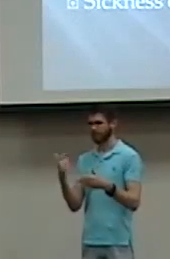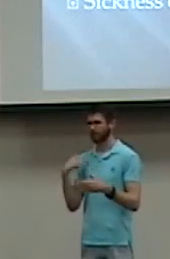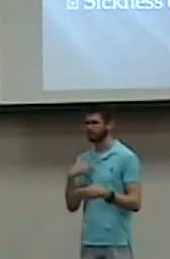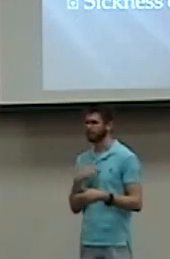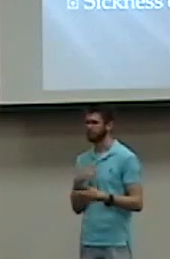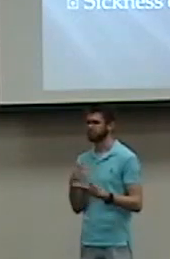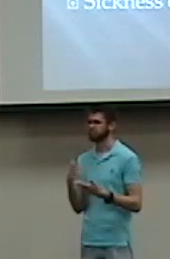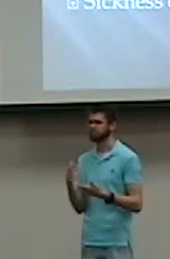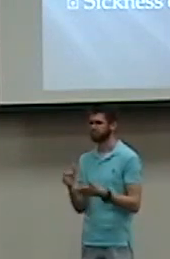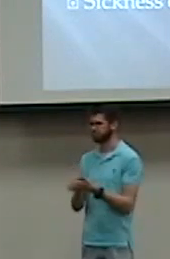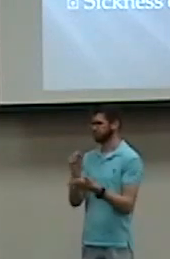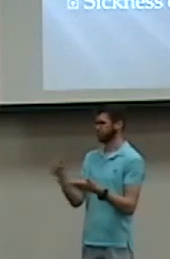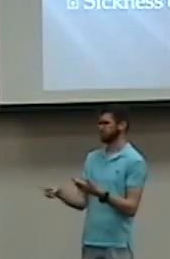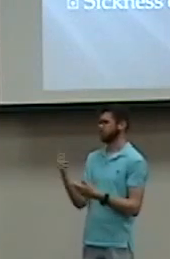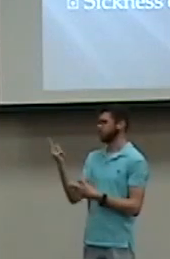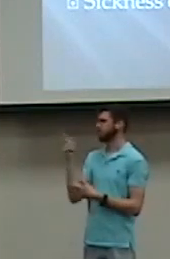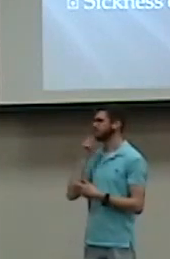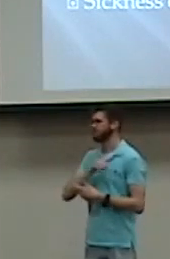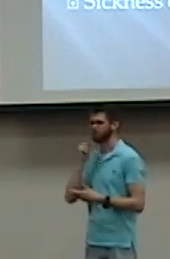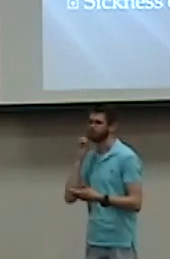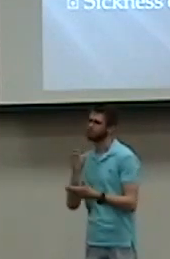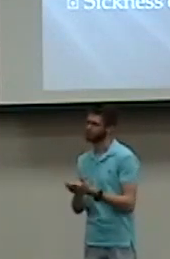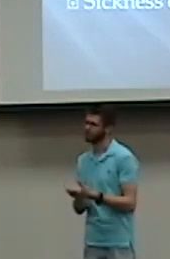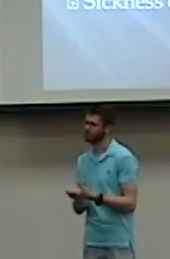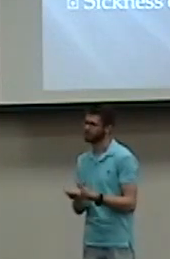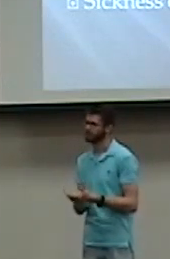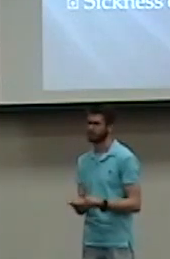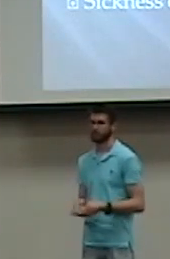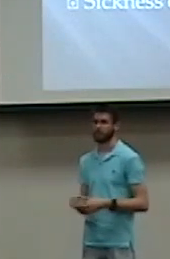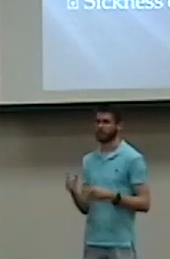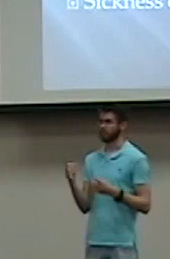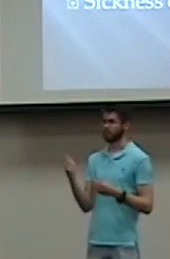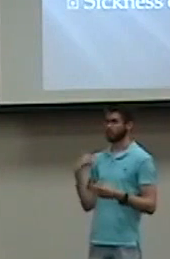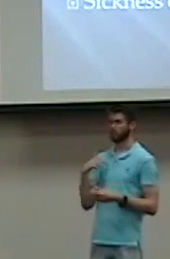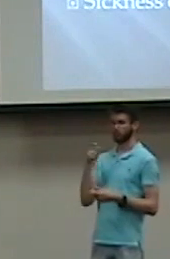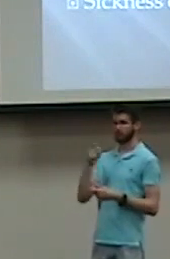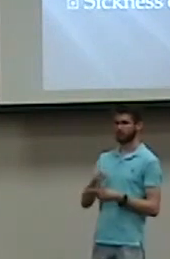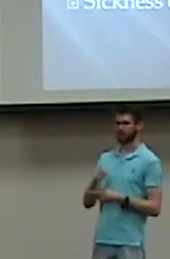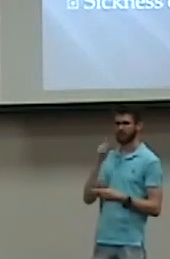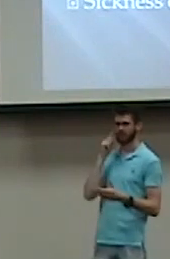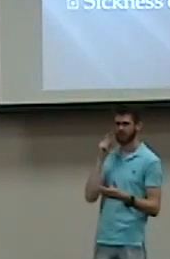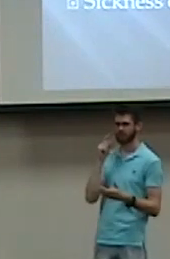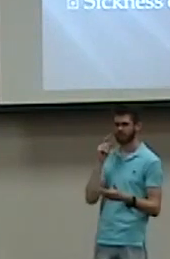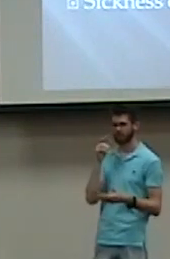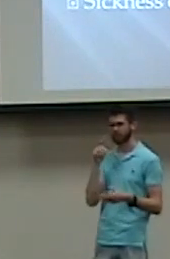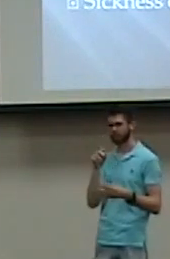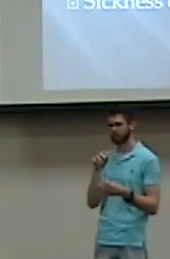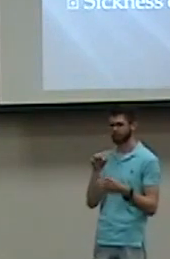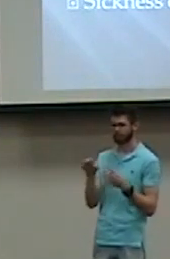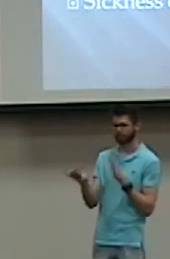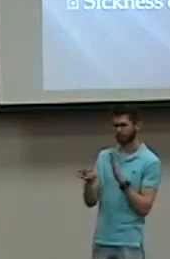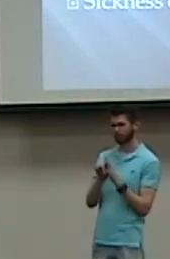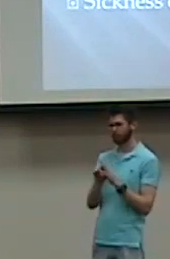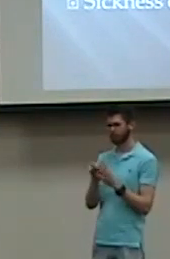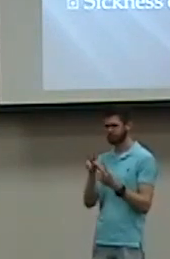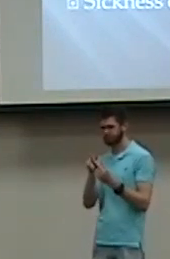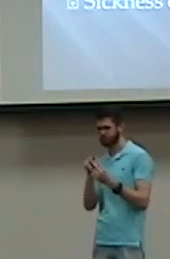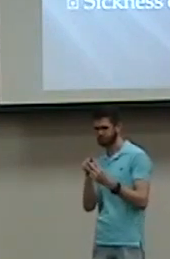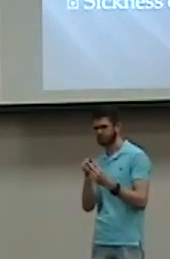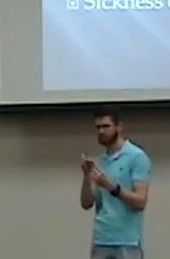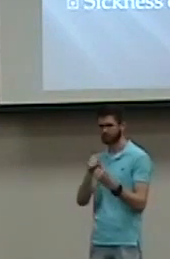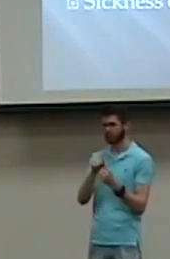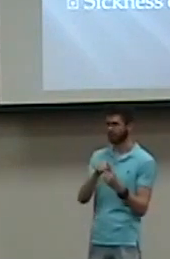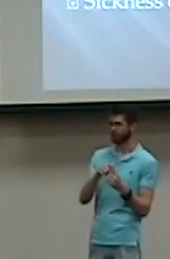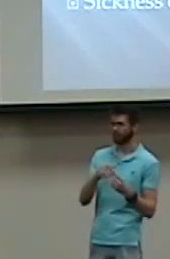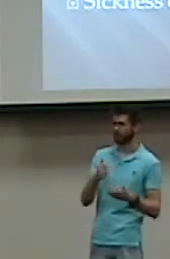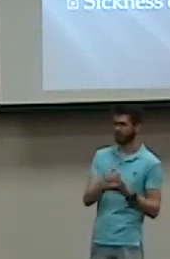false belief that we have to choose between helping the hurting and building up the leadership